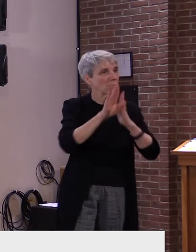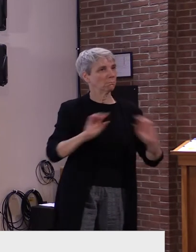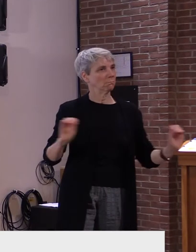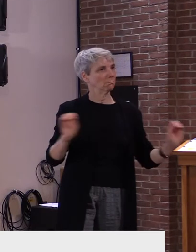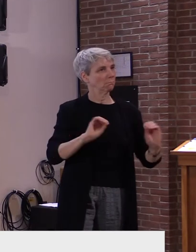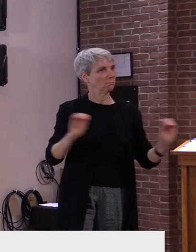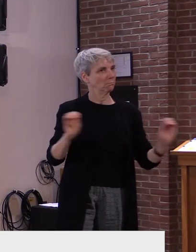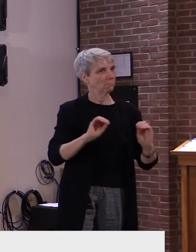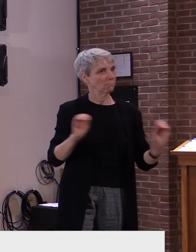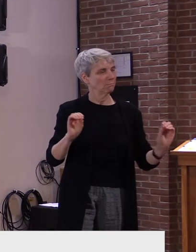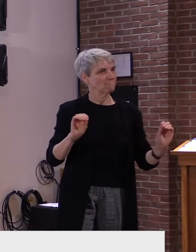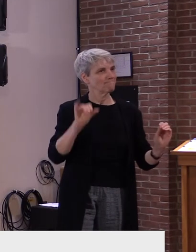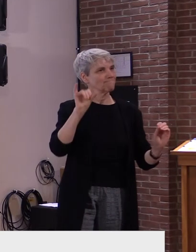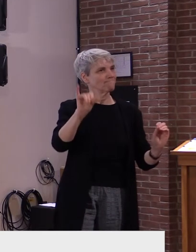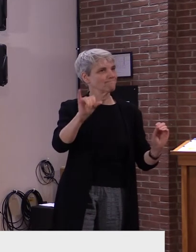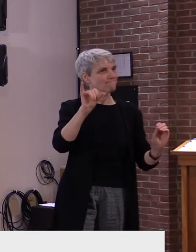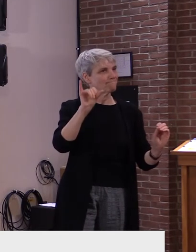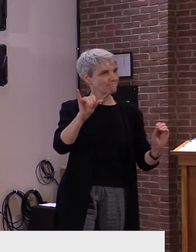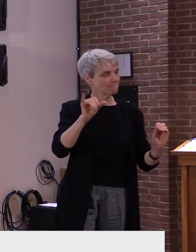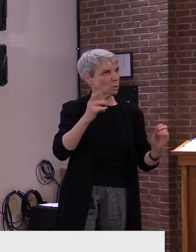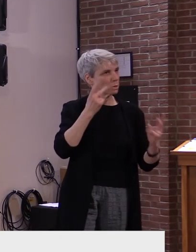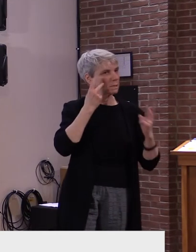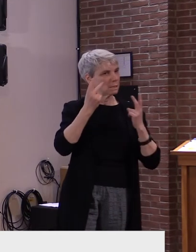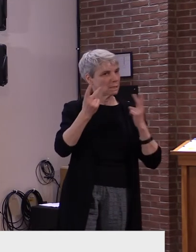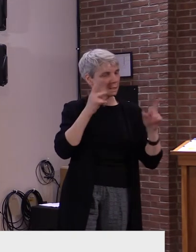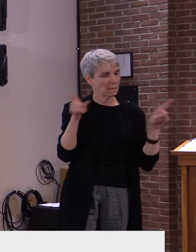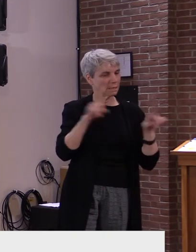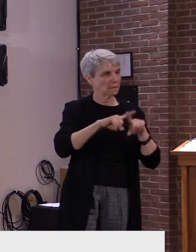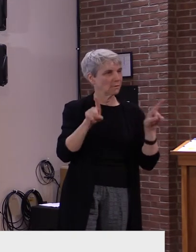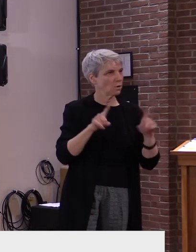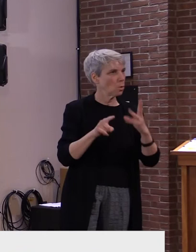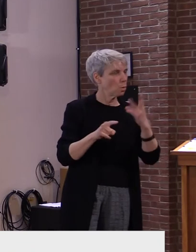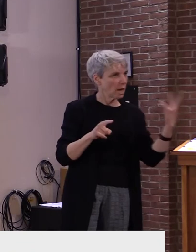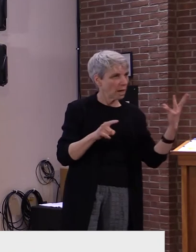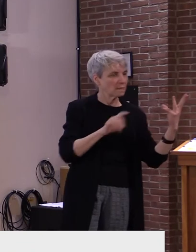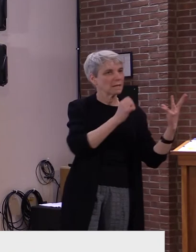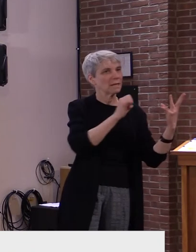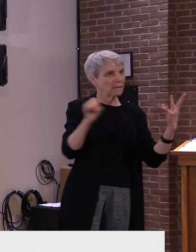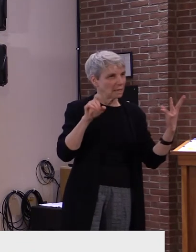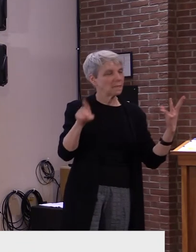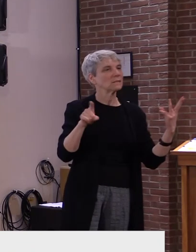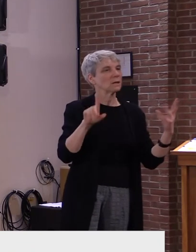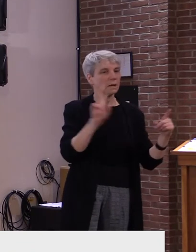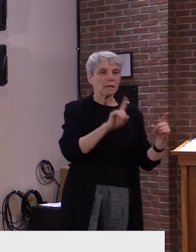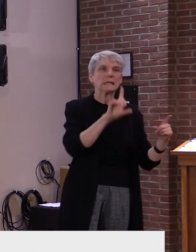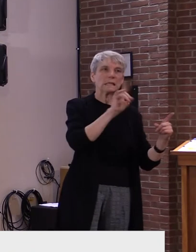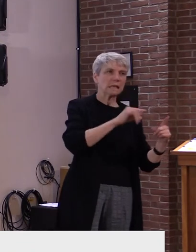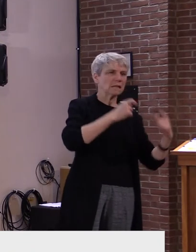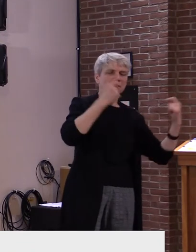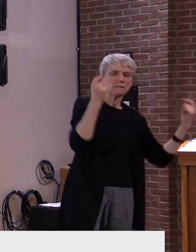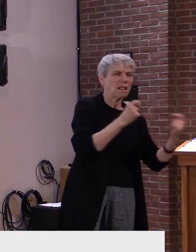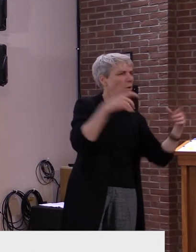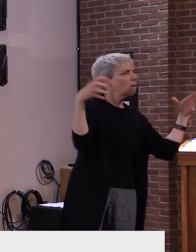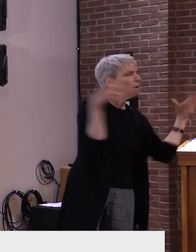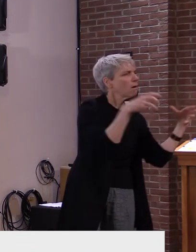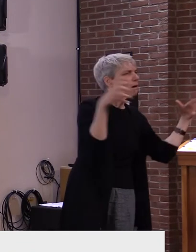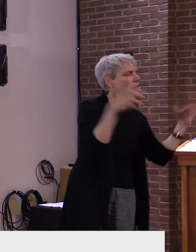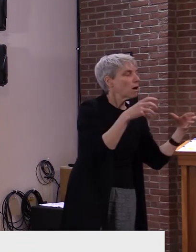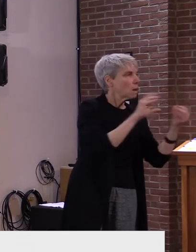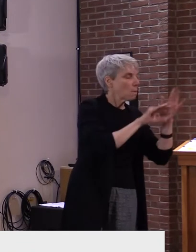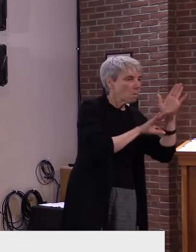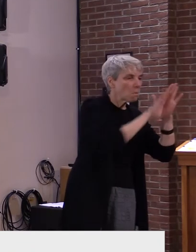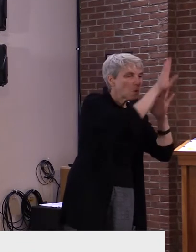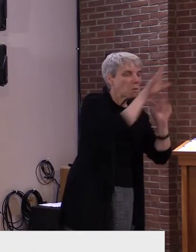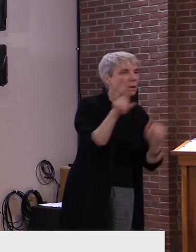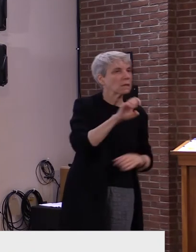canadian holiday came and passed in fact their cases actually went down in the ensuing week since their holiday and if we go to